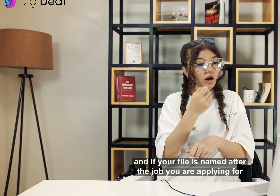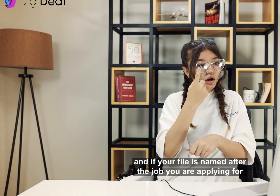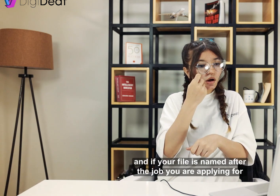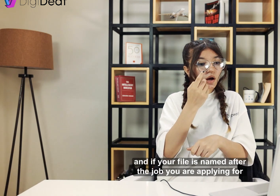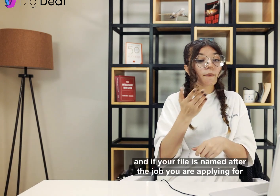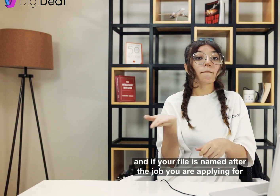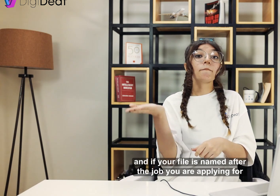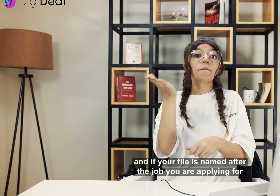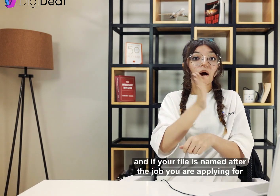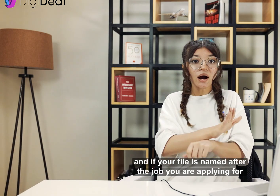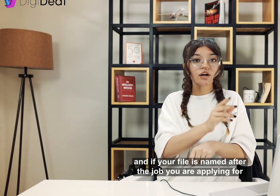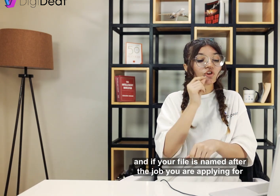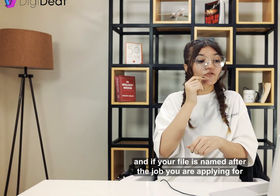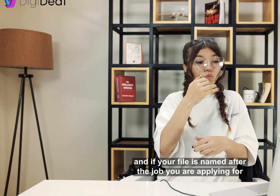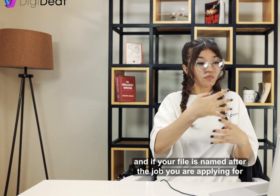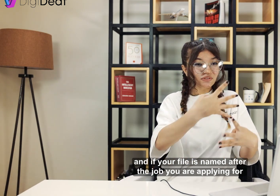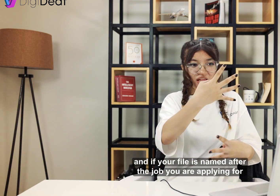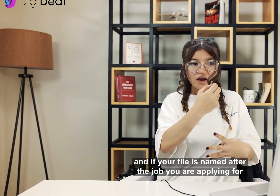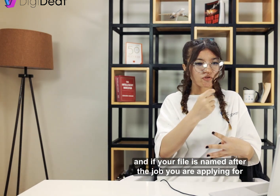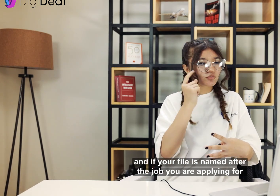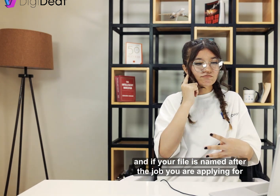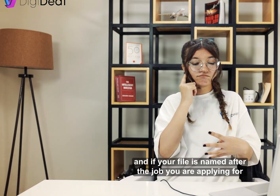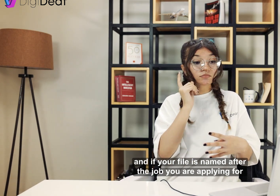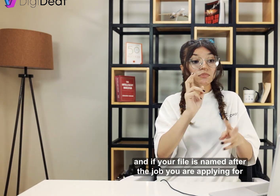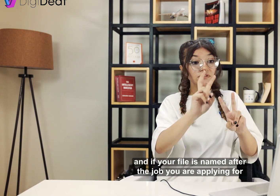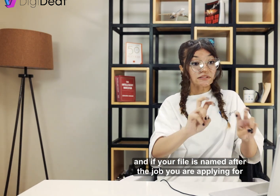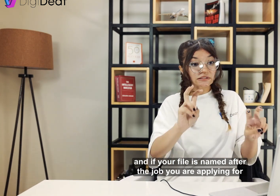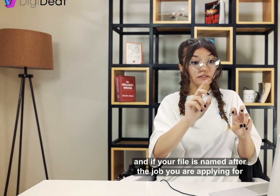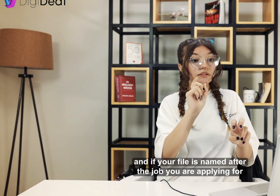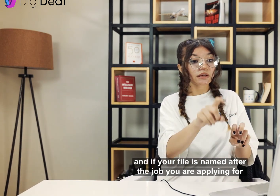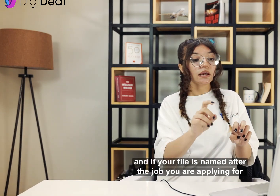And if your file is named after the job you are applying for,